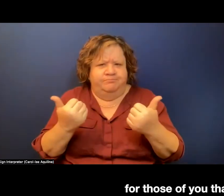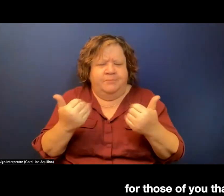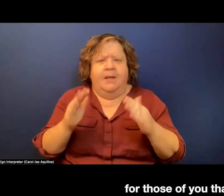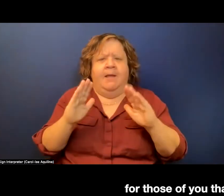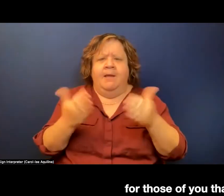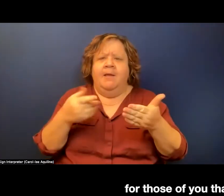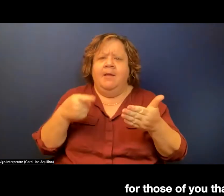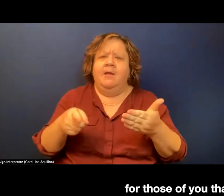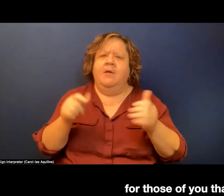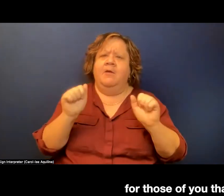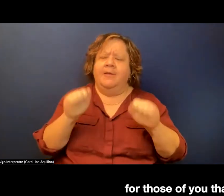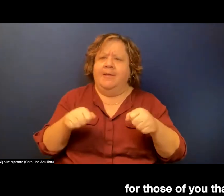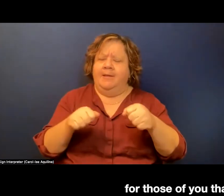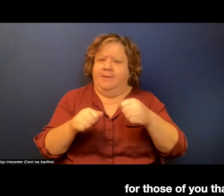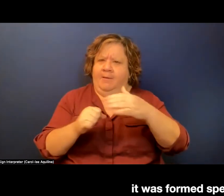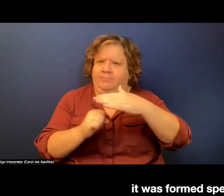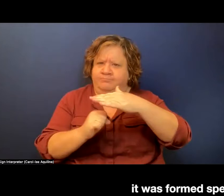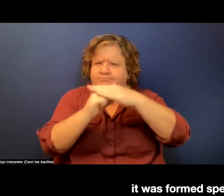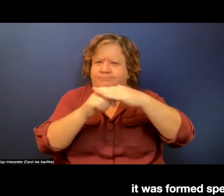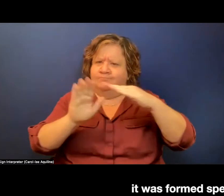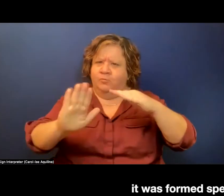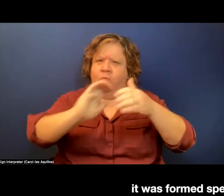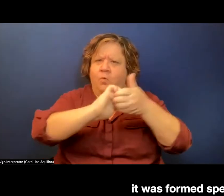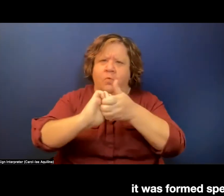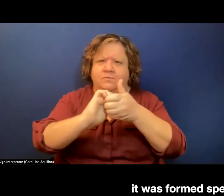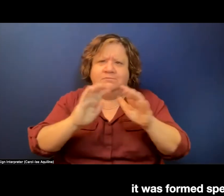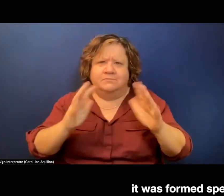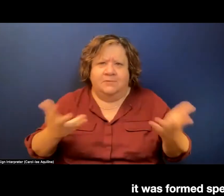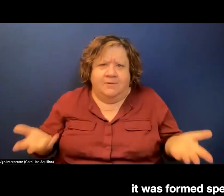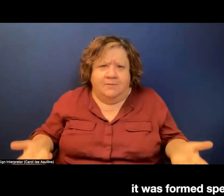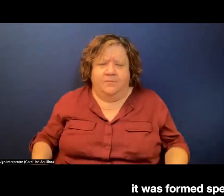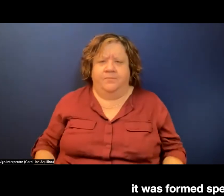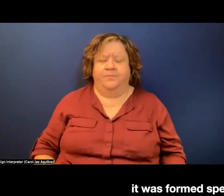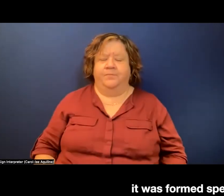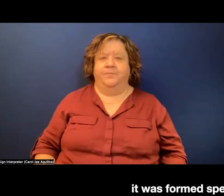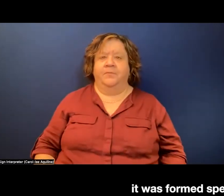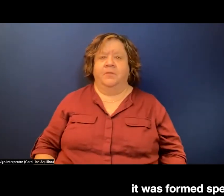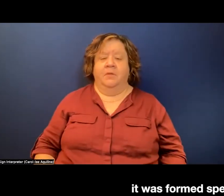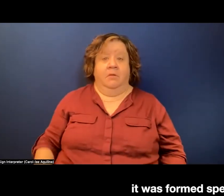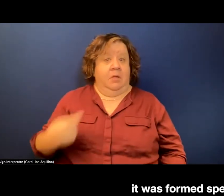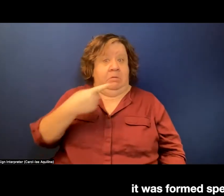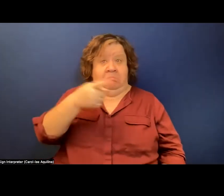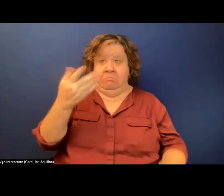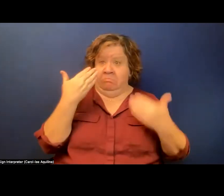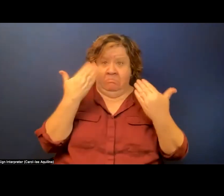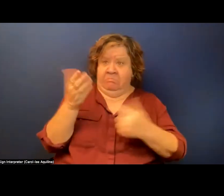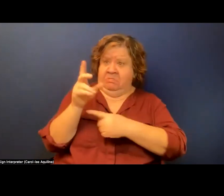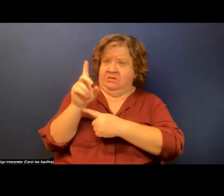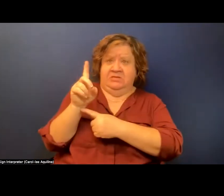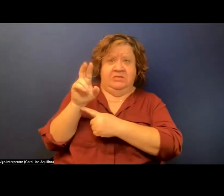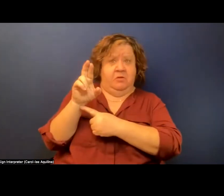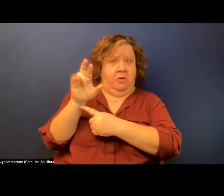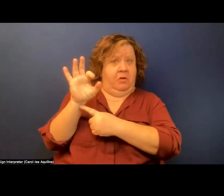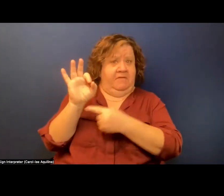of you that may not be familiar with the organization, it was formed specifically to resource organizations of persons with disabilities